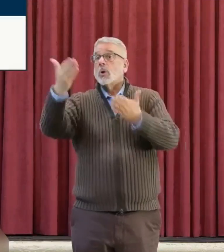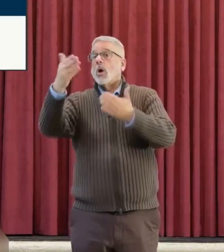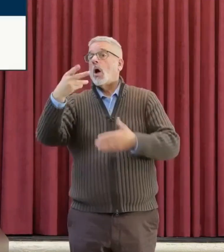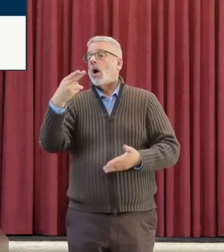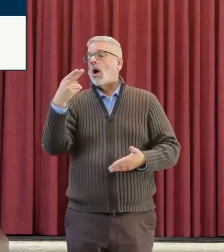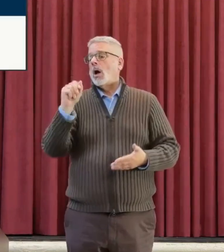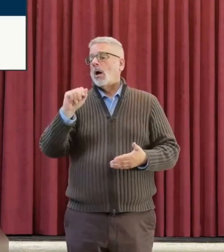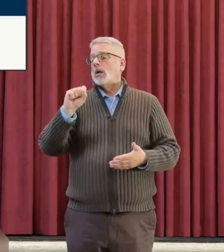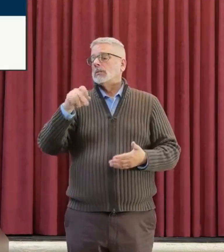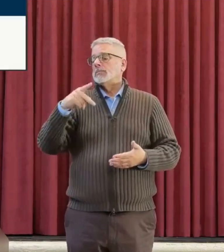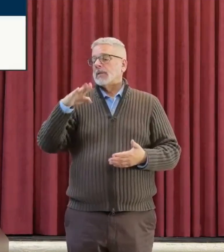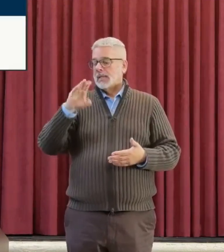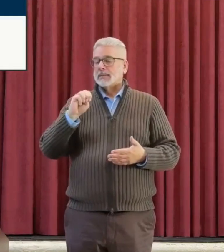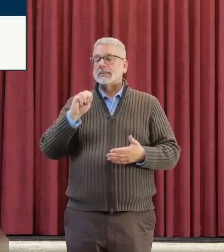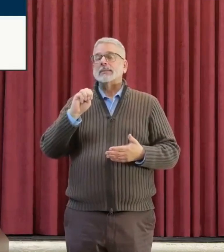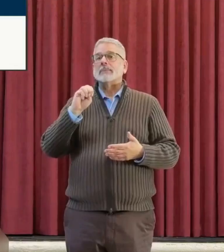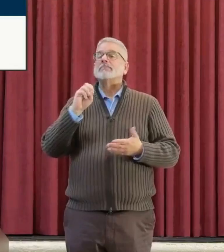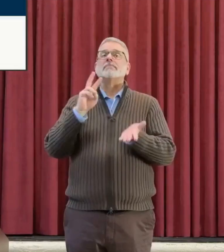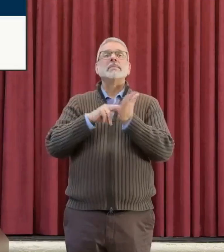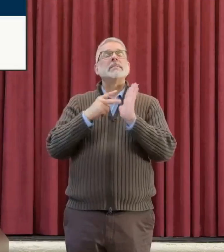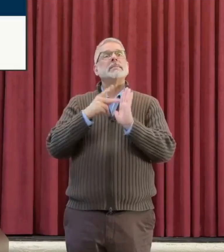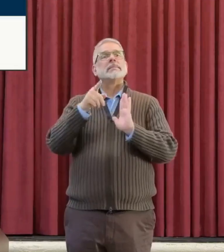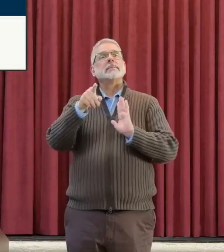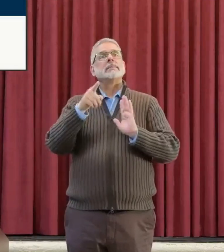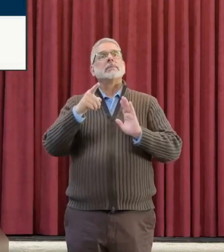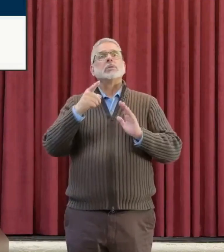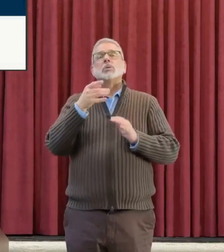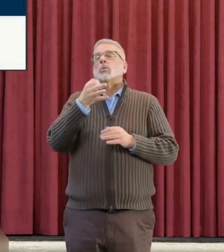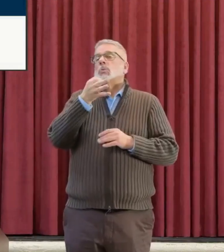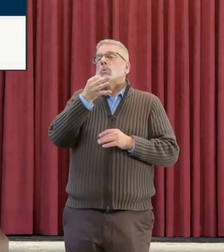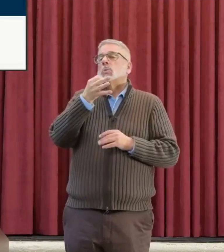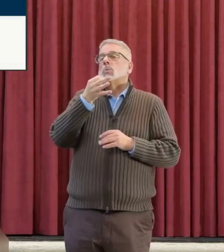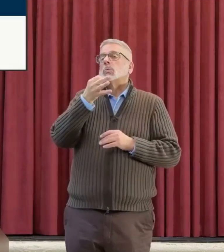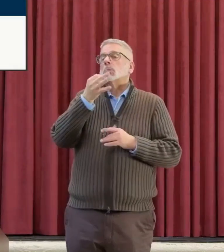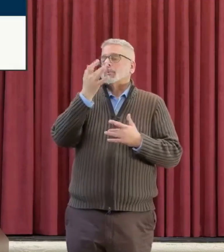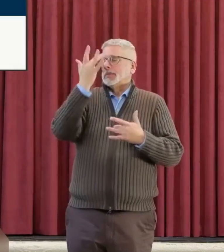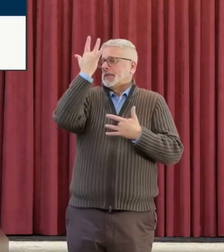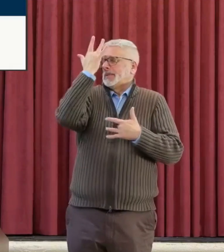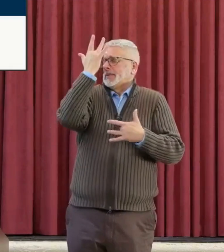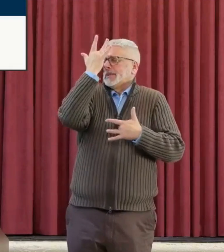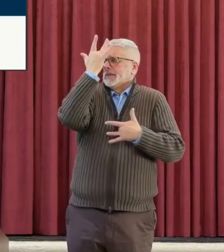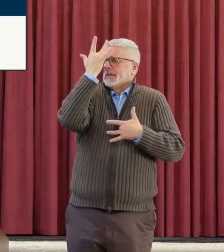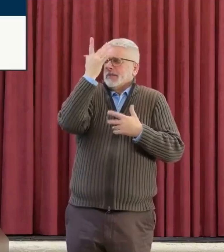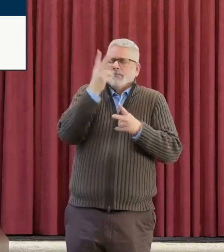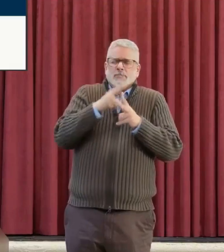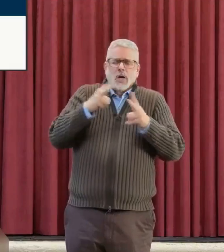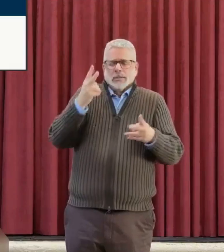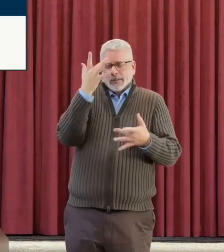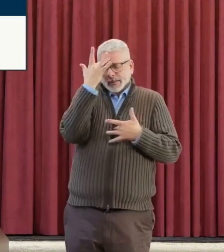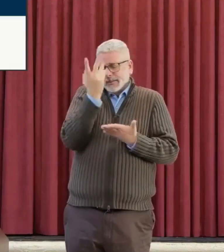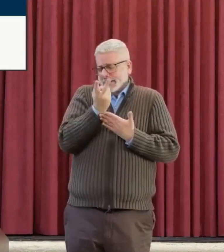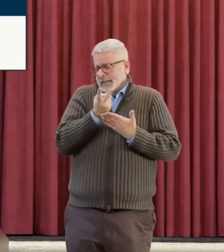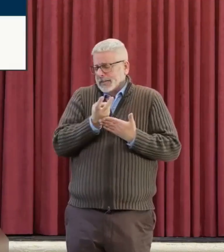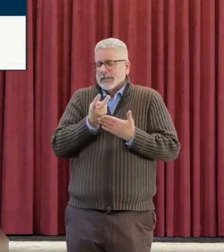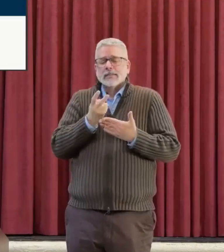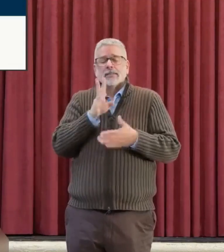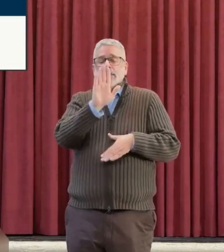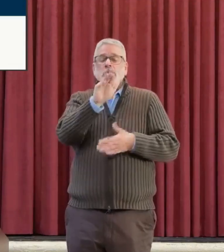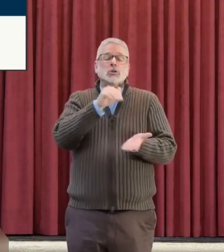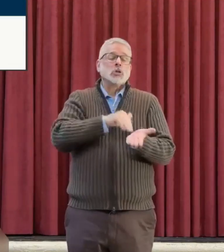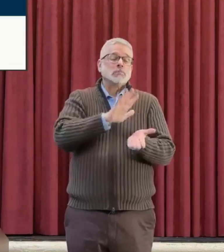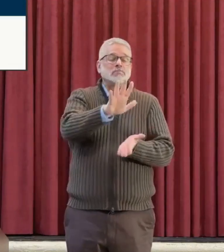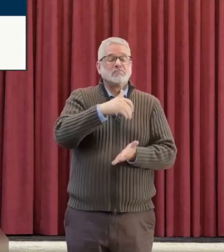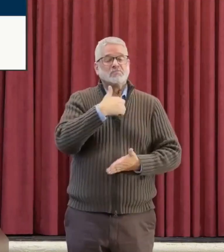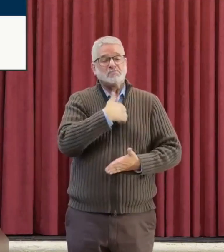care. That's for people, hospice is for people who have terminal illness, and doctors advise that they